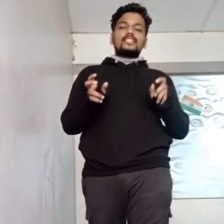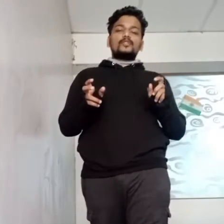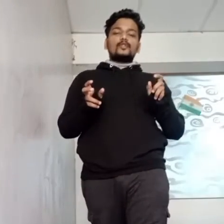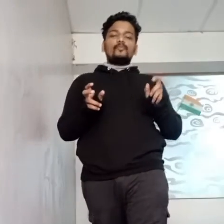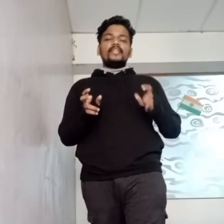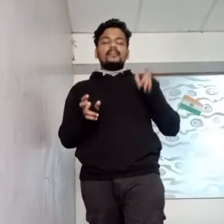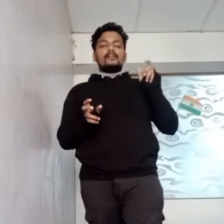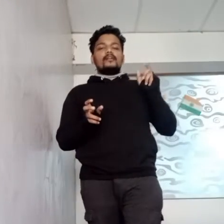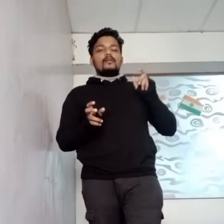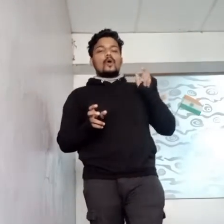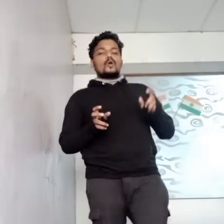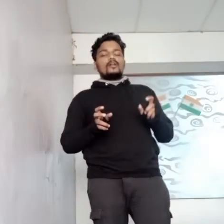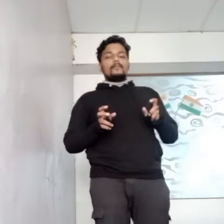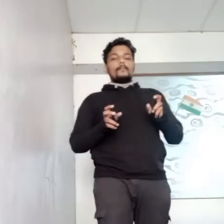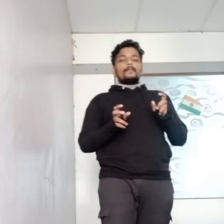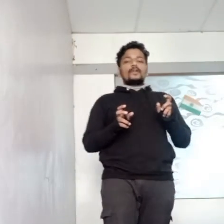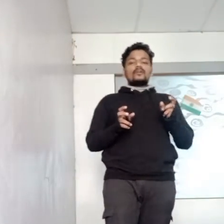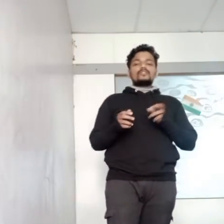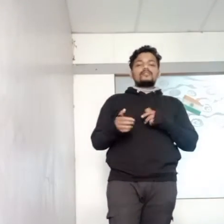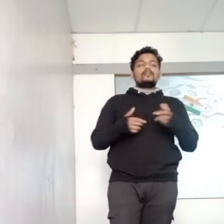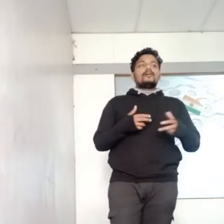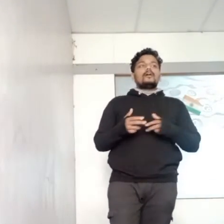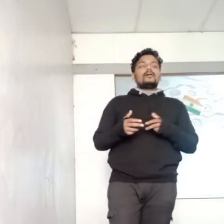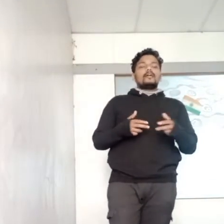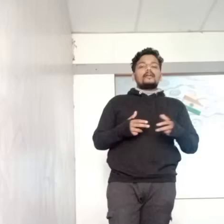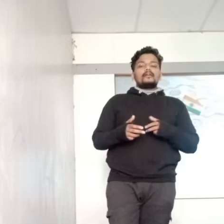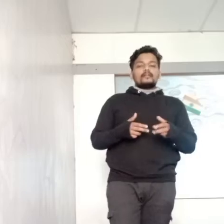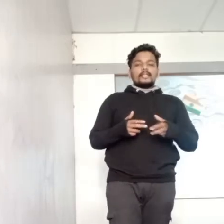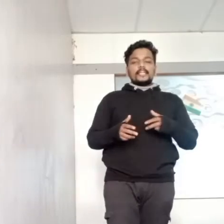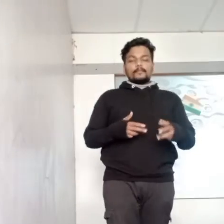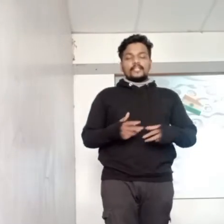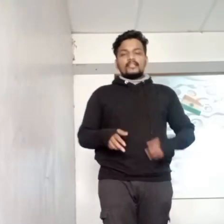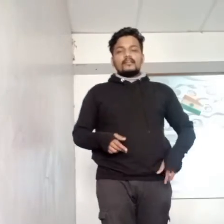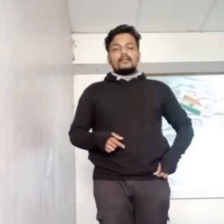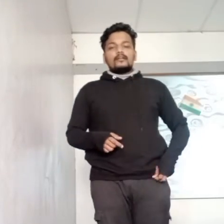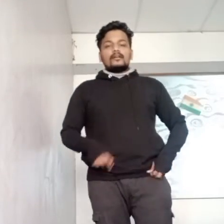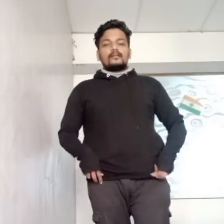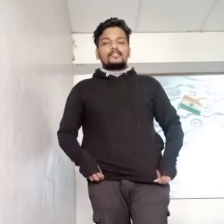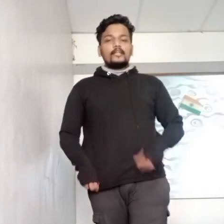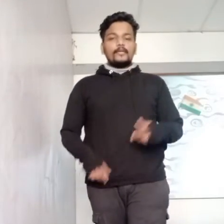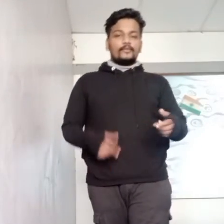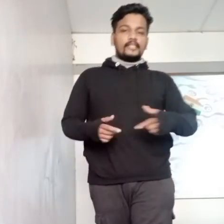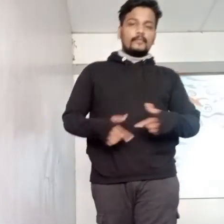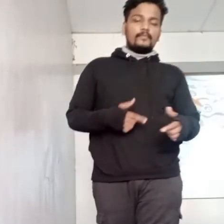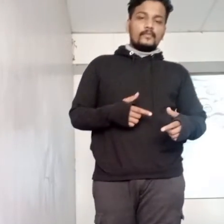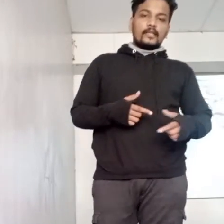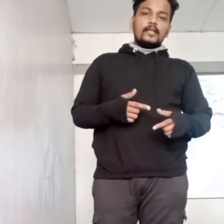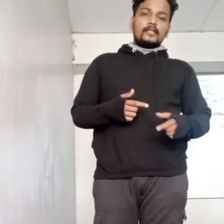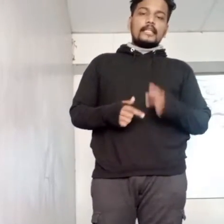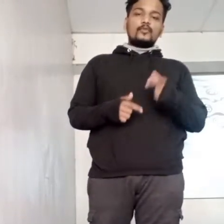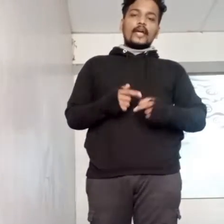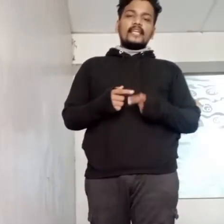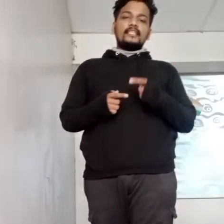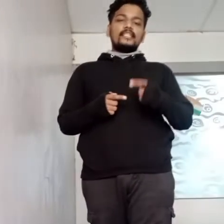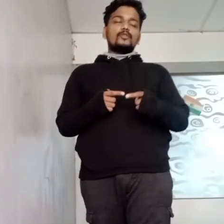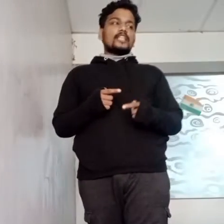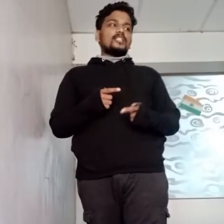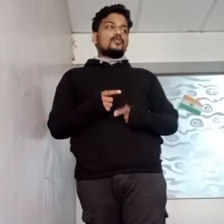should be locked, because interrupting thread between them. That's why there is a chance